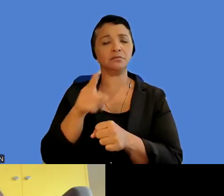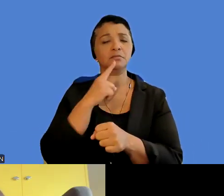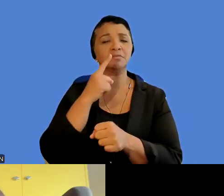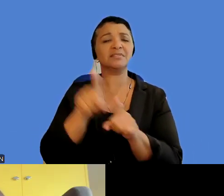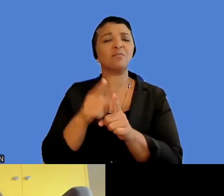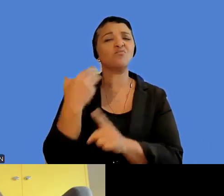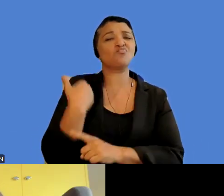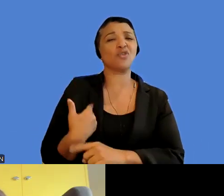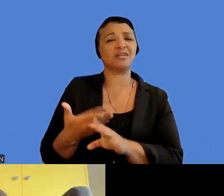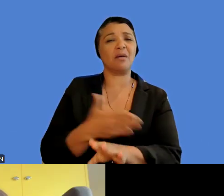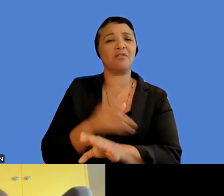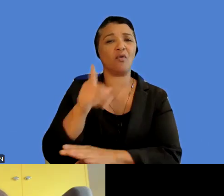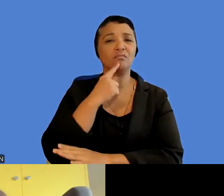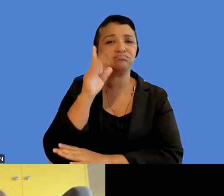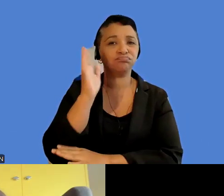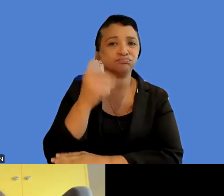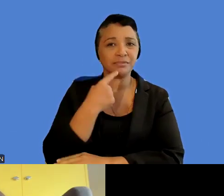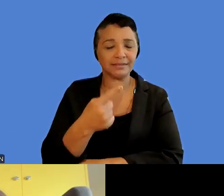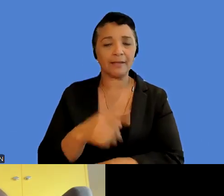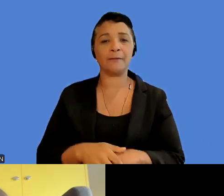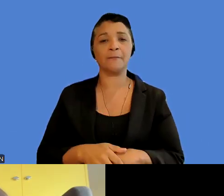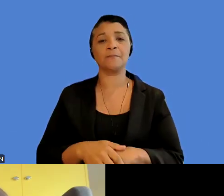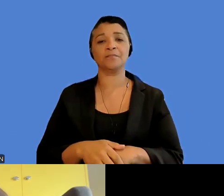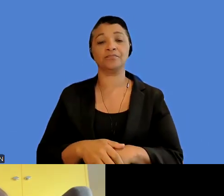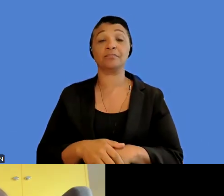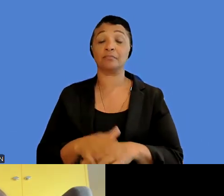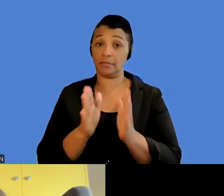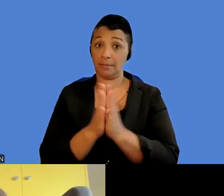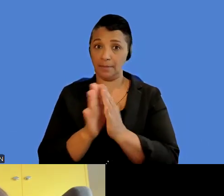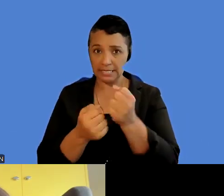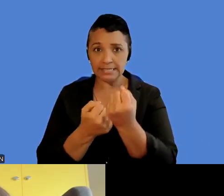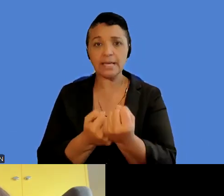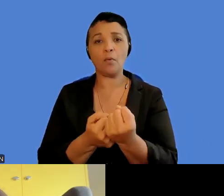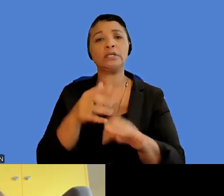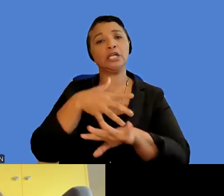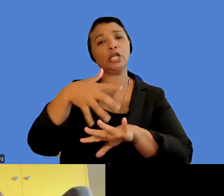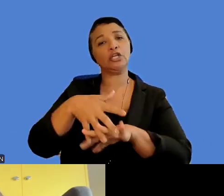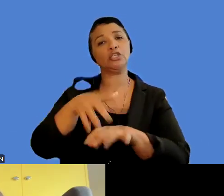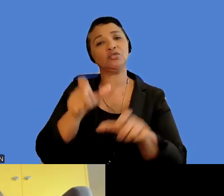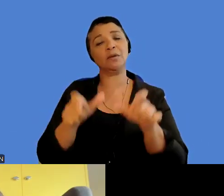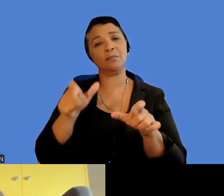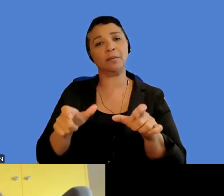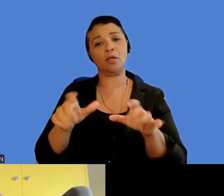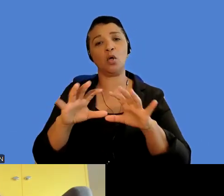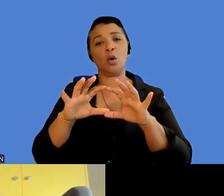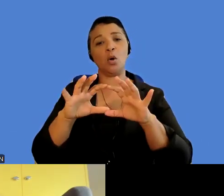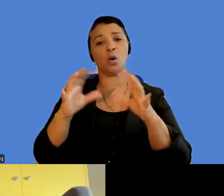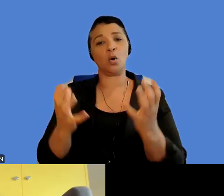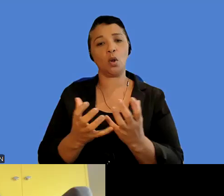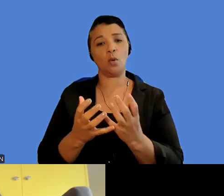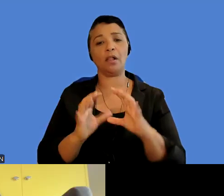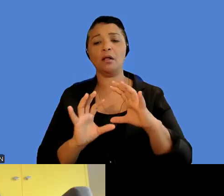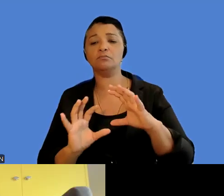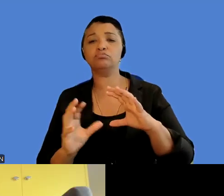earlier. And I would also encourage you to really support the Indigenous People with Disabilities Global Vision to reach all regions